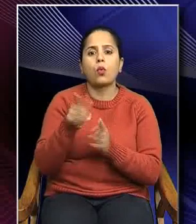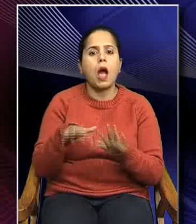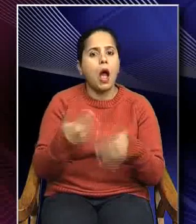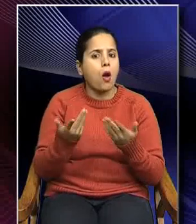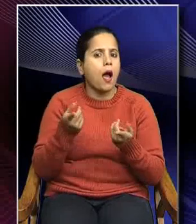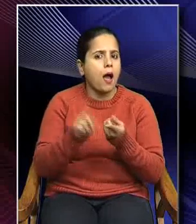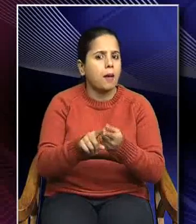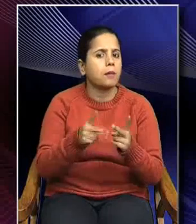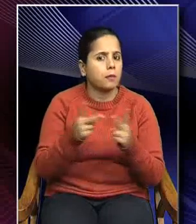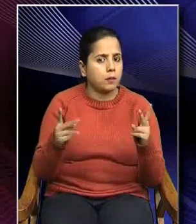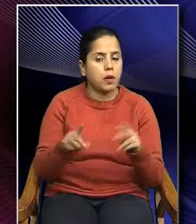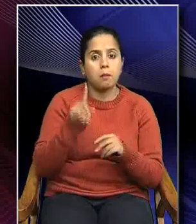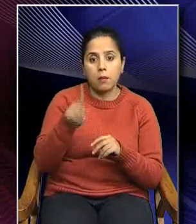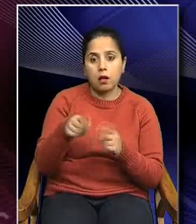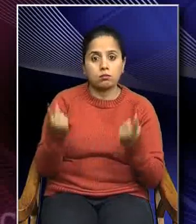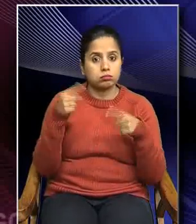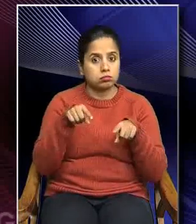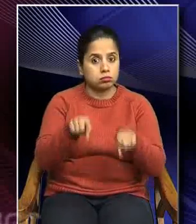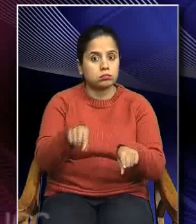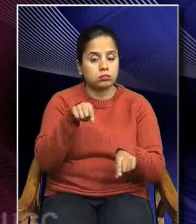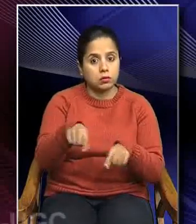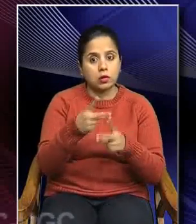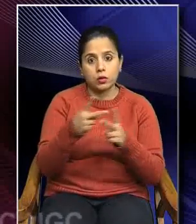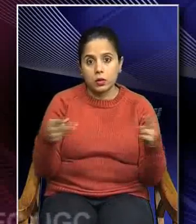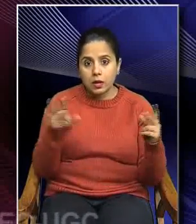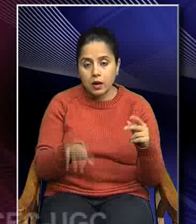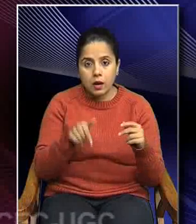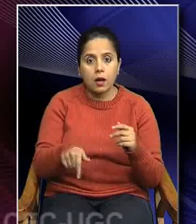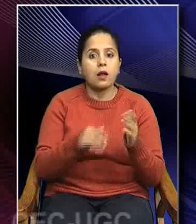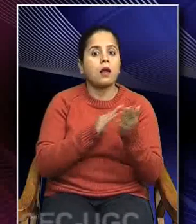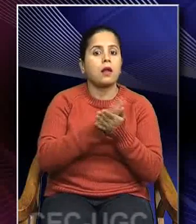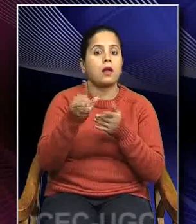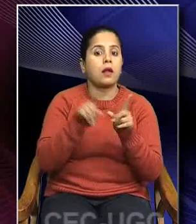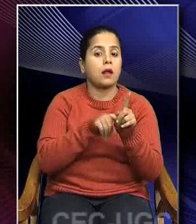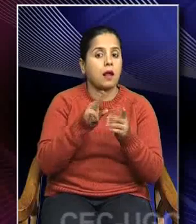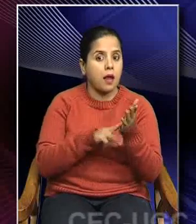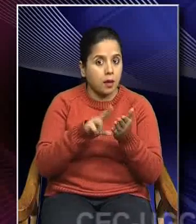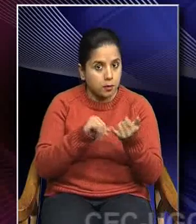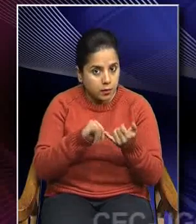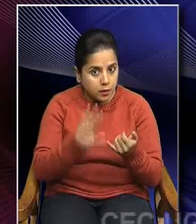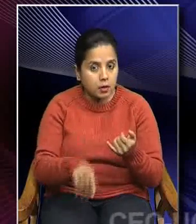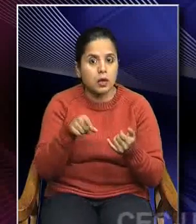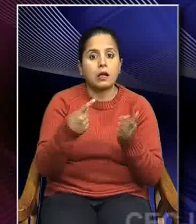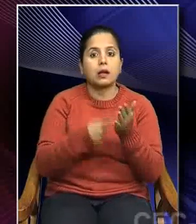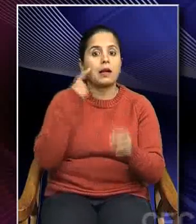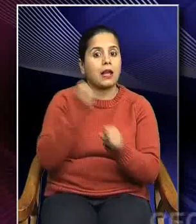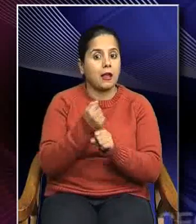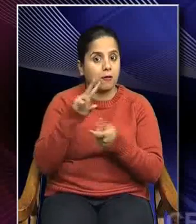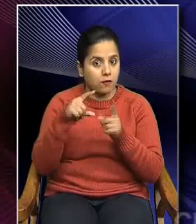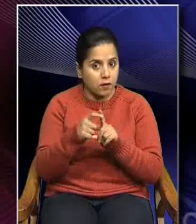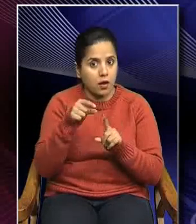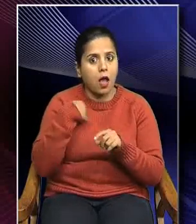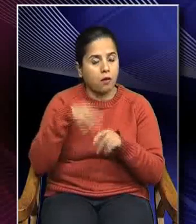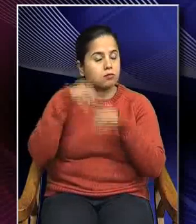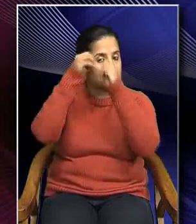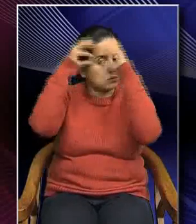happening. But alongside these richas, these hymns of Rigved, we also have such imaginations. We have